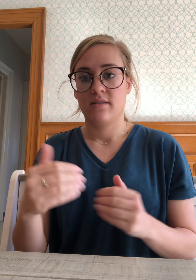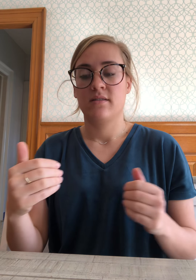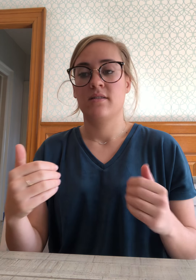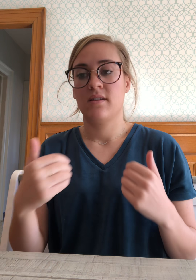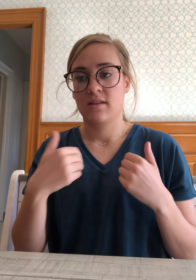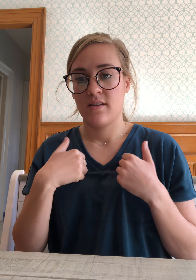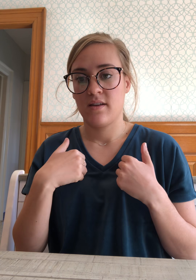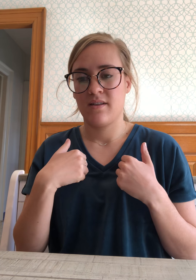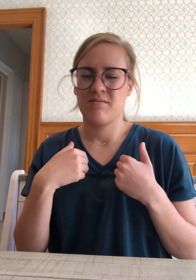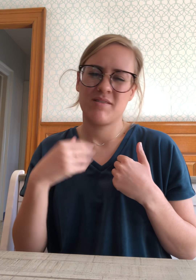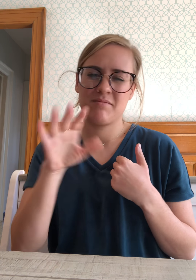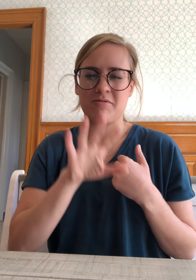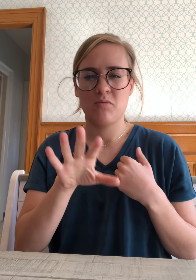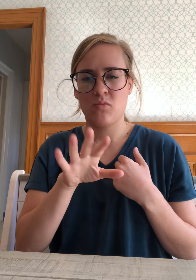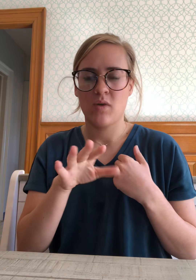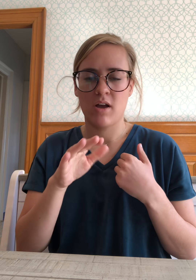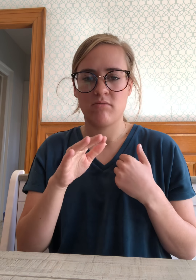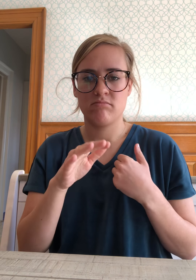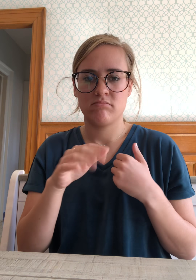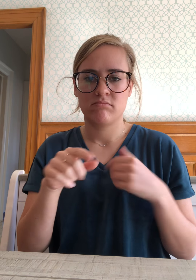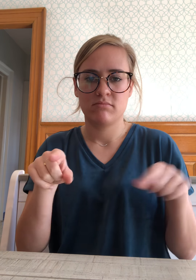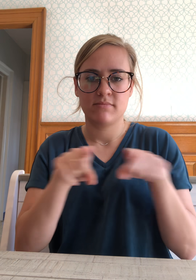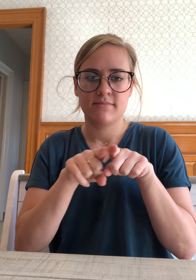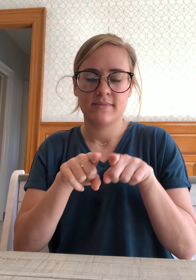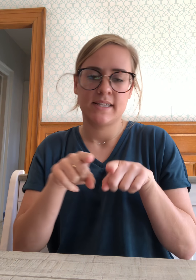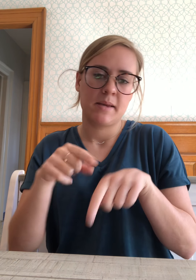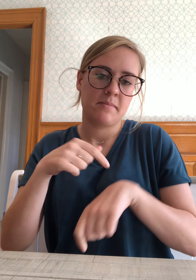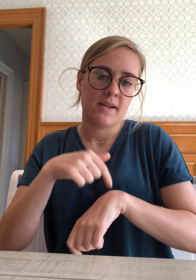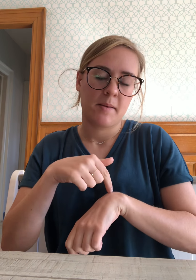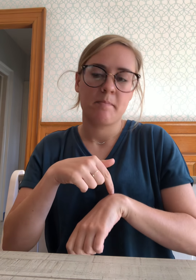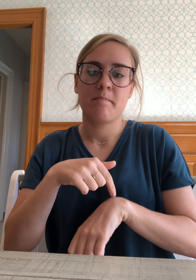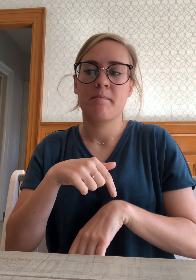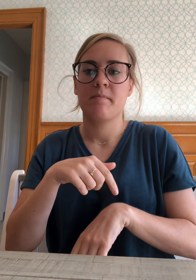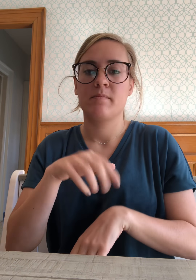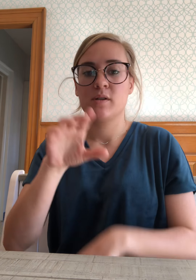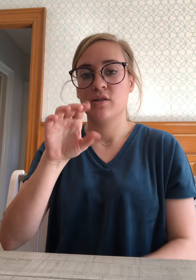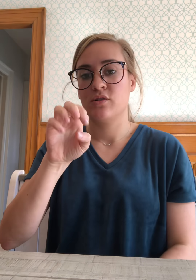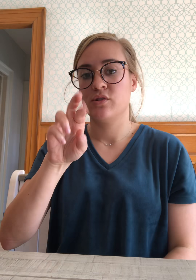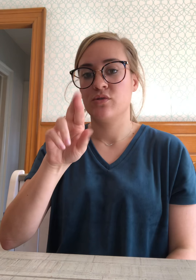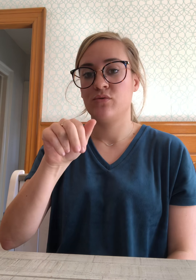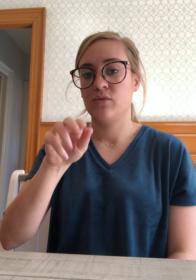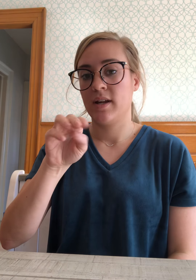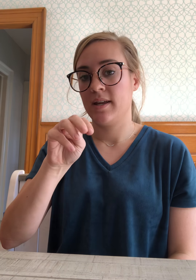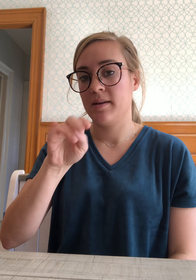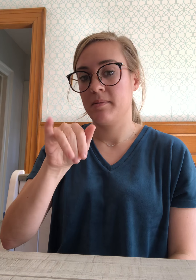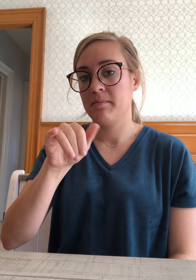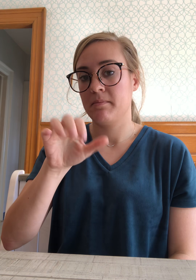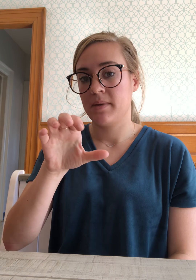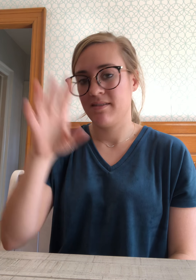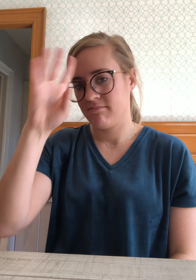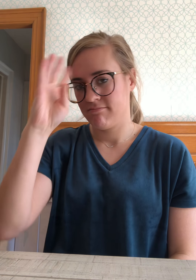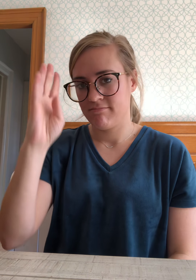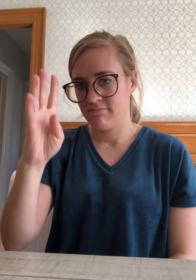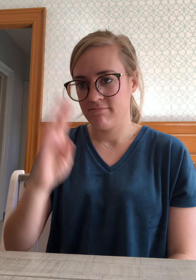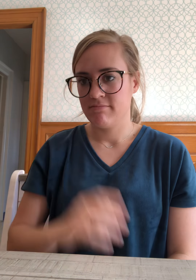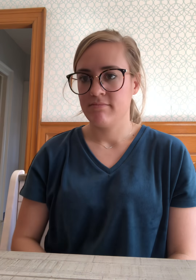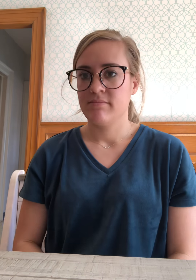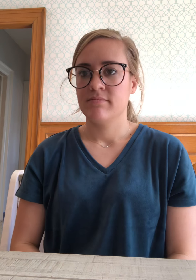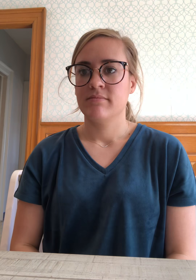same time, ceramic edgewise was introduced. And again,